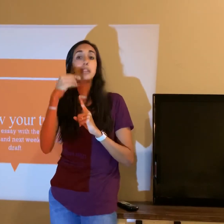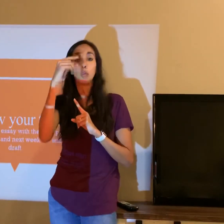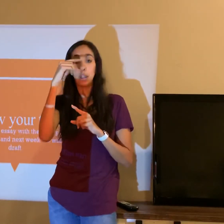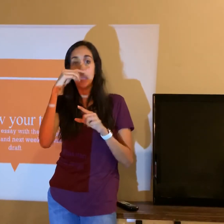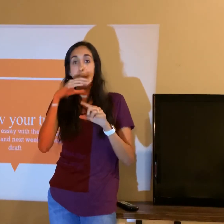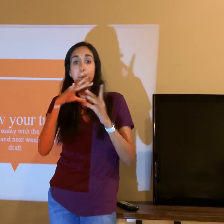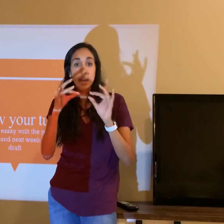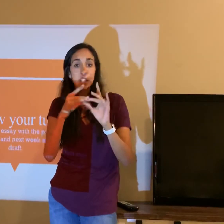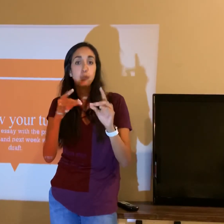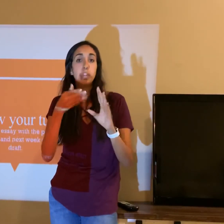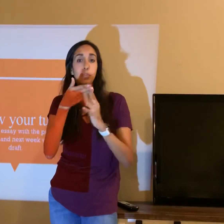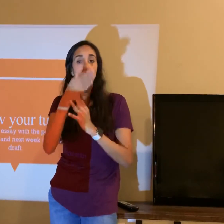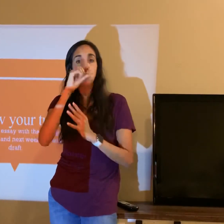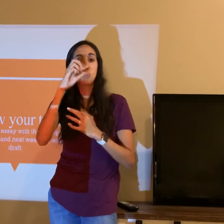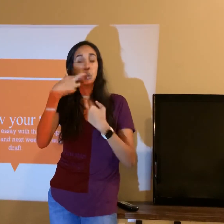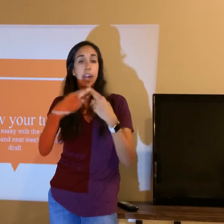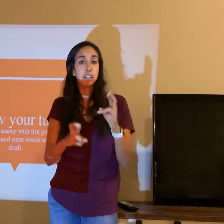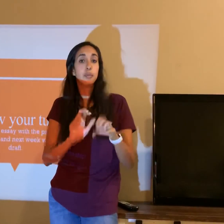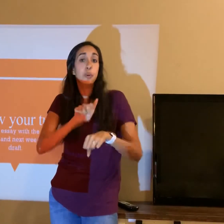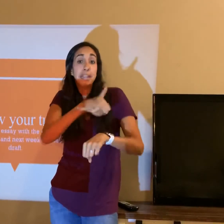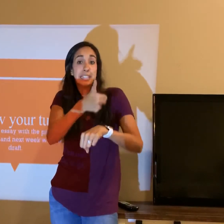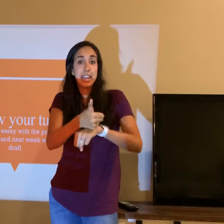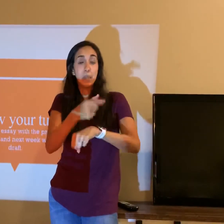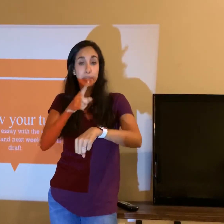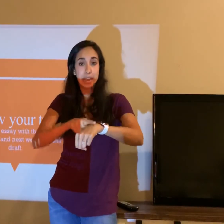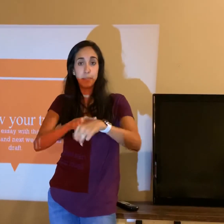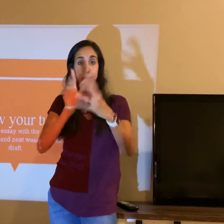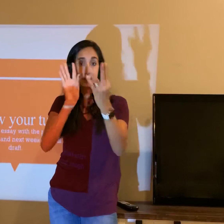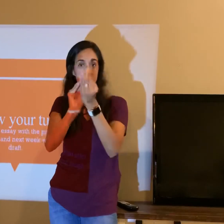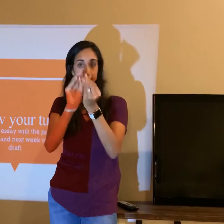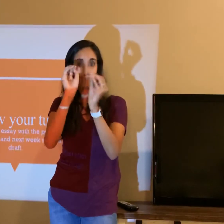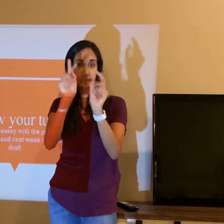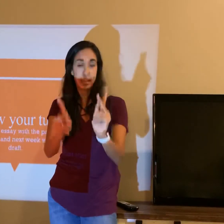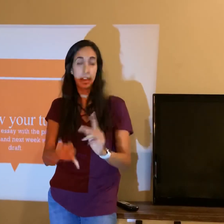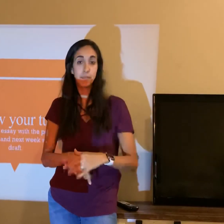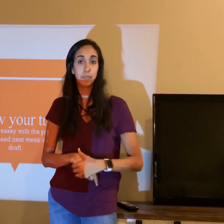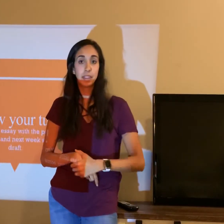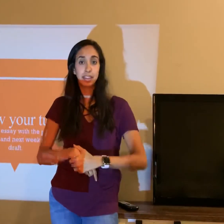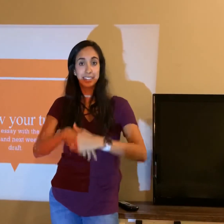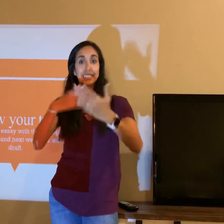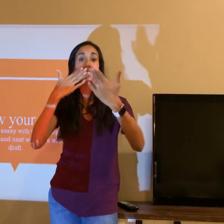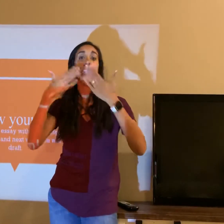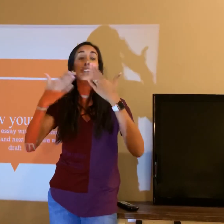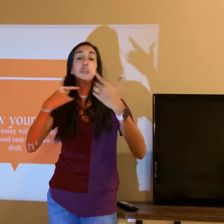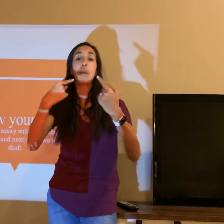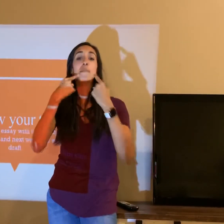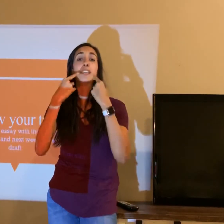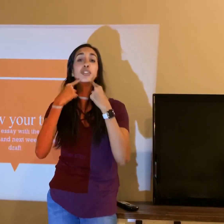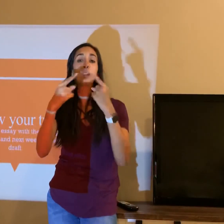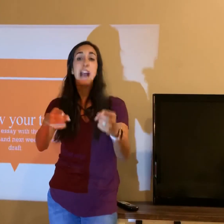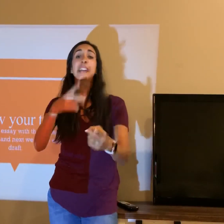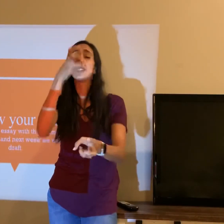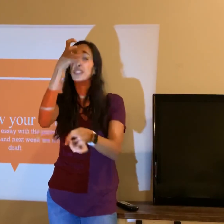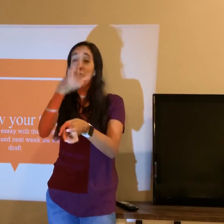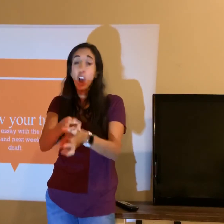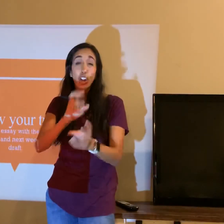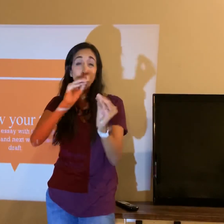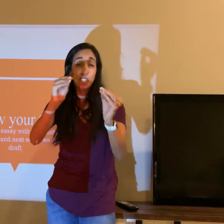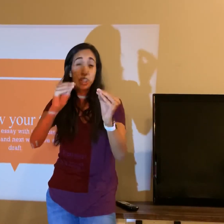or message me through Google Classroom. We can set up a time to meet, okay? Thank you. I miss you guys. It's a lot harder to teach